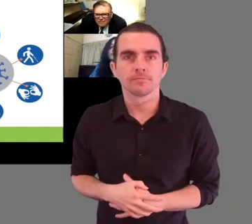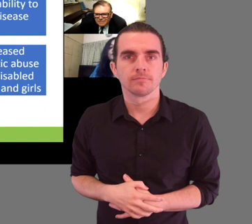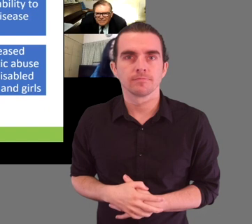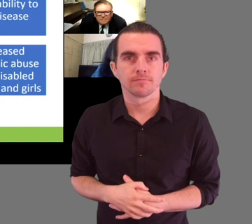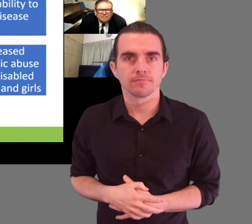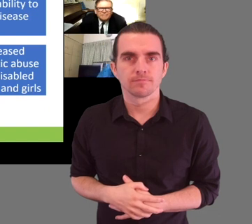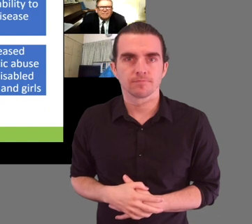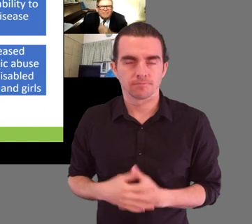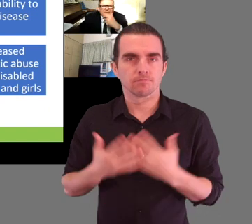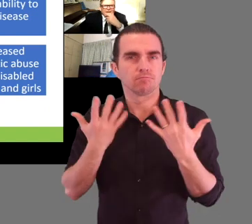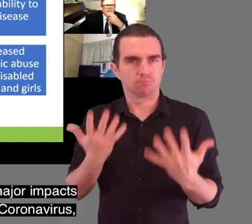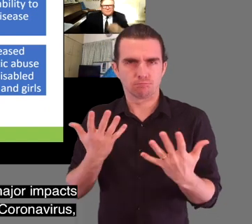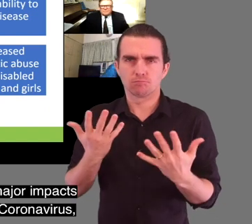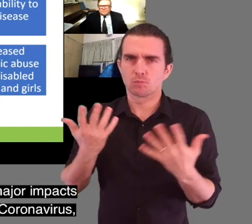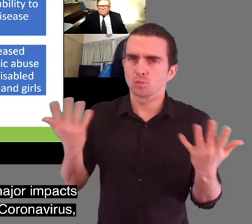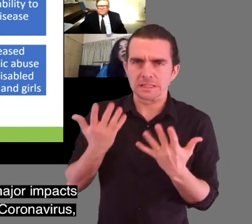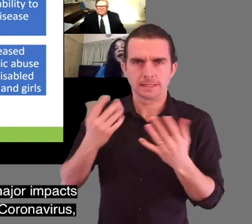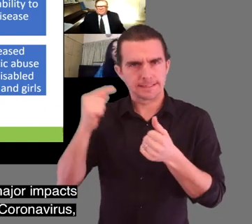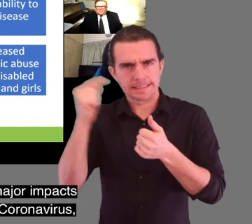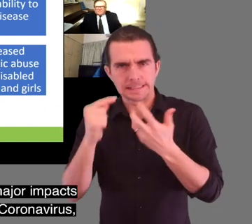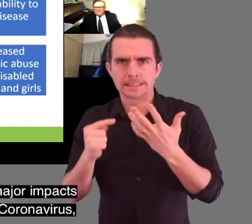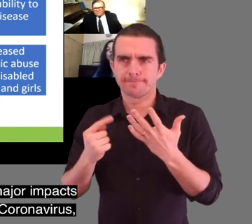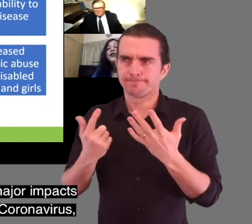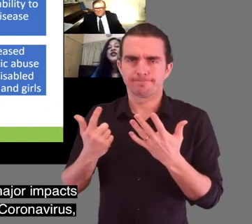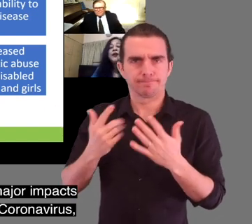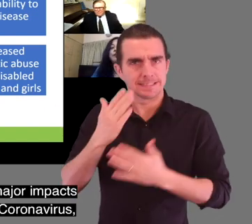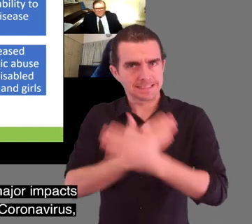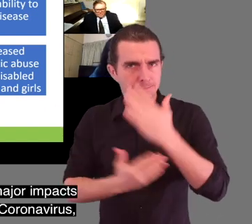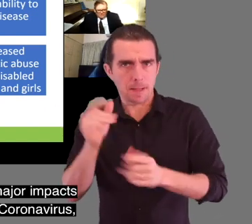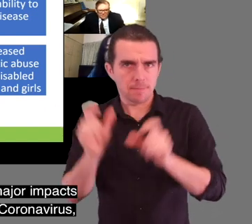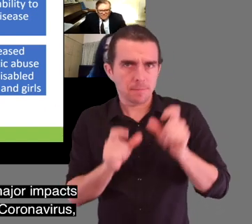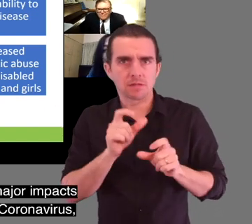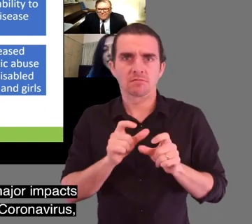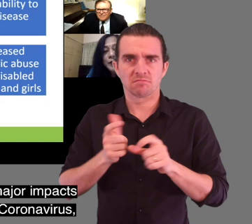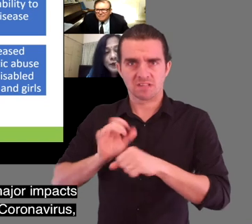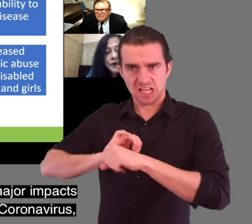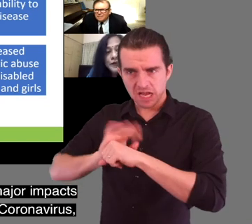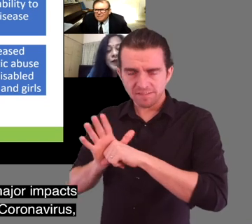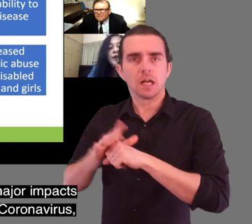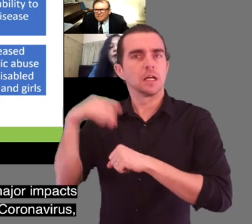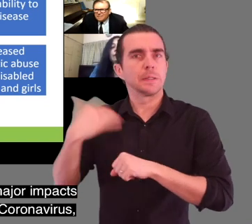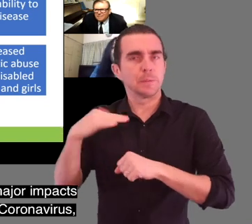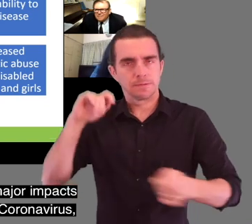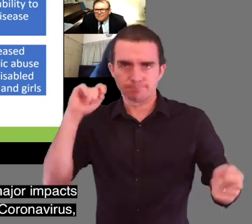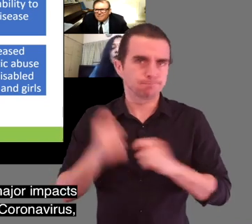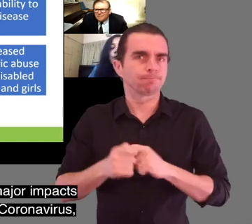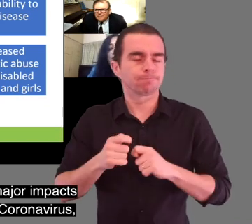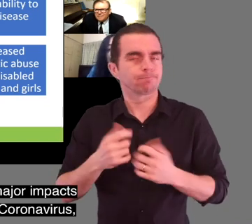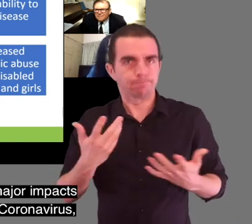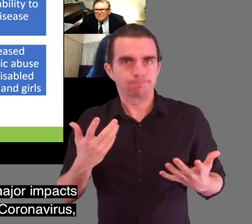Next. Now, what have been the major impact on disabled people by